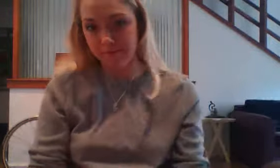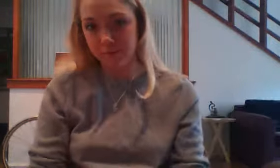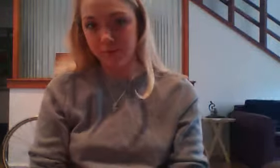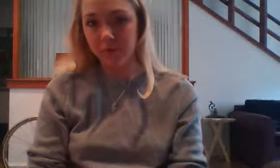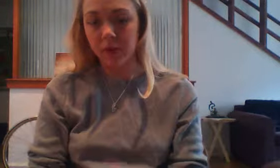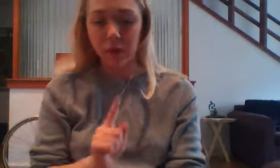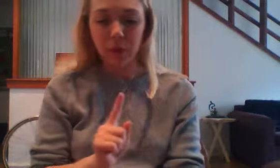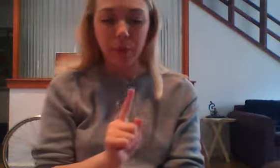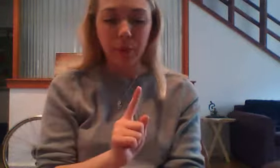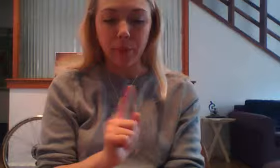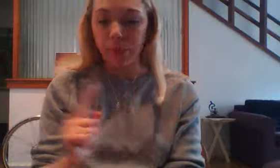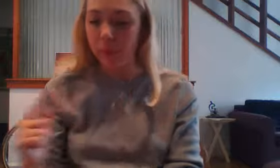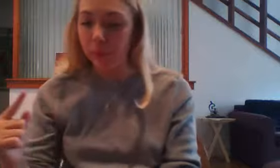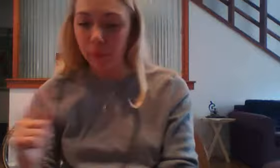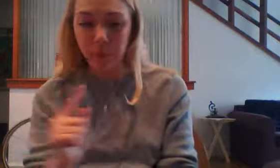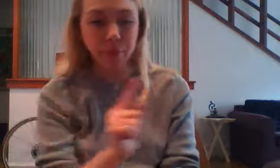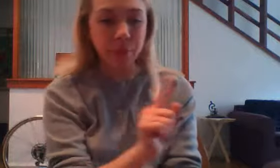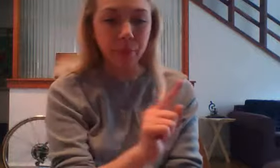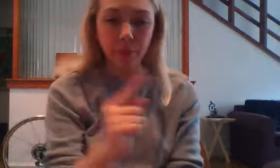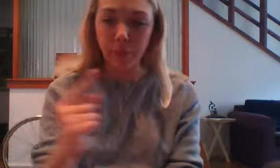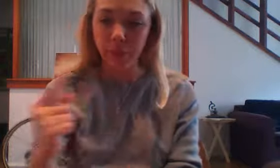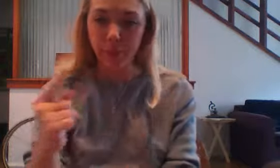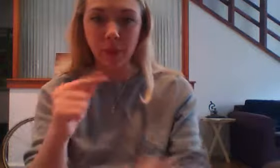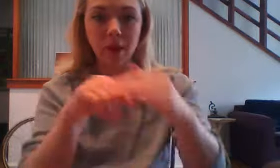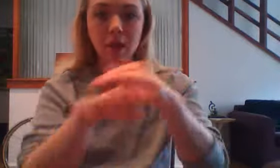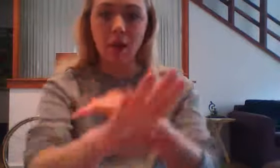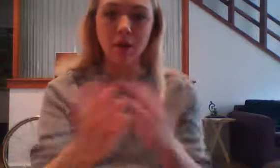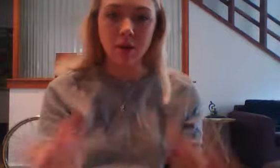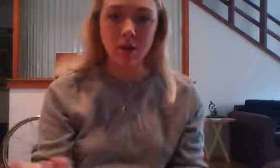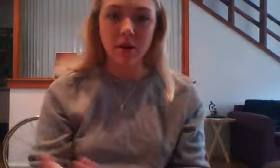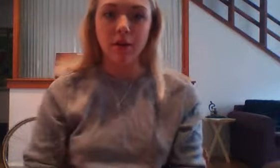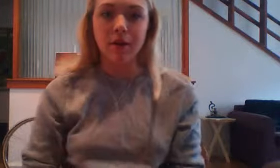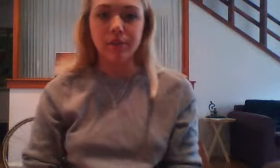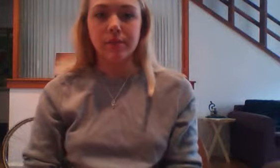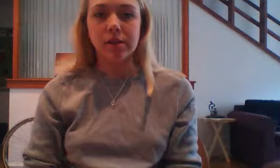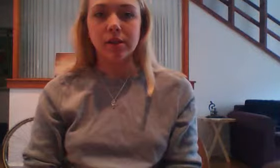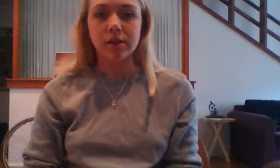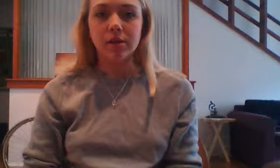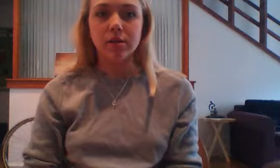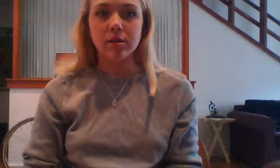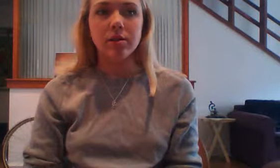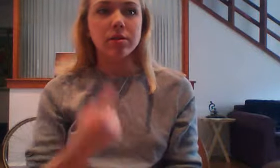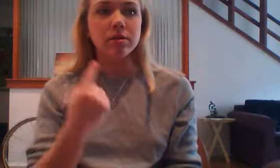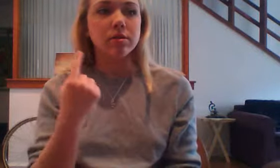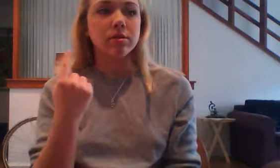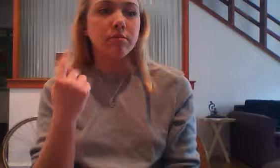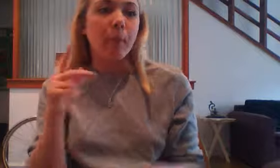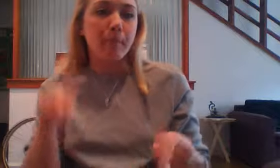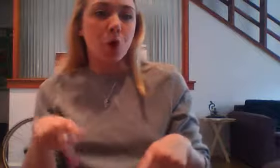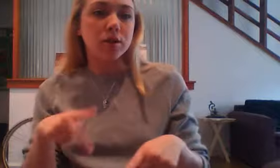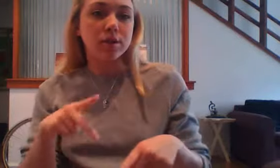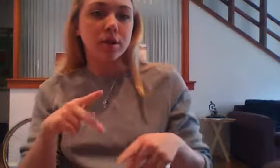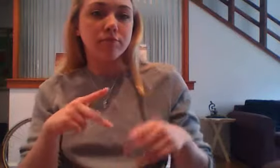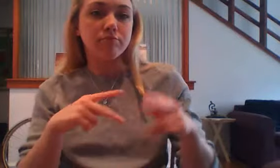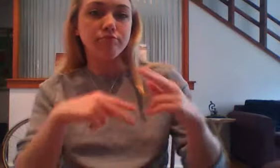building. This is obviously an afterthought. Somebody put up a building and then later thought, oops, people in wheelchairs need